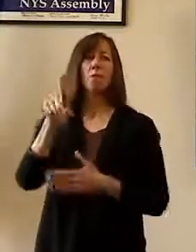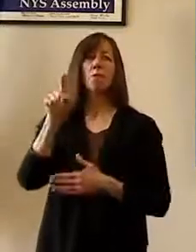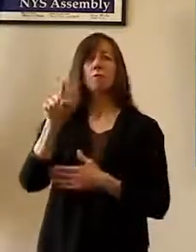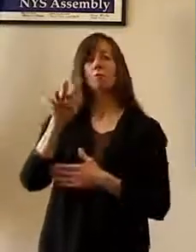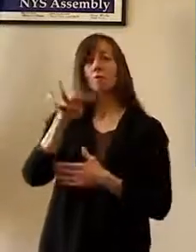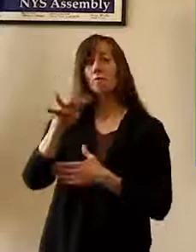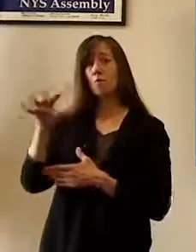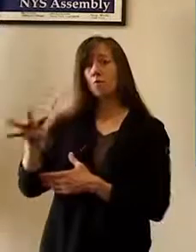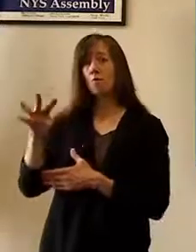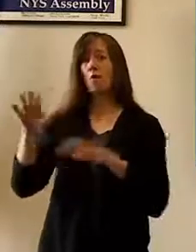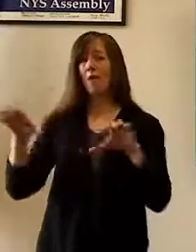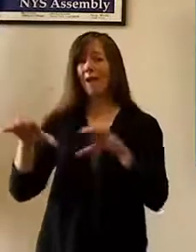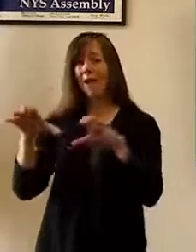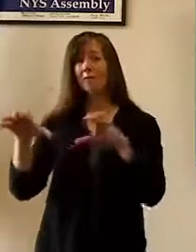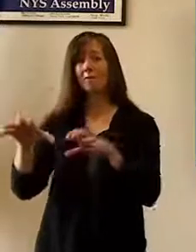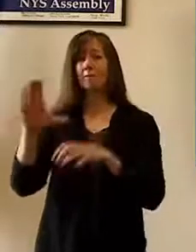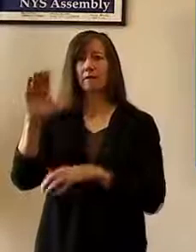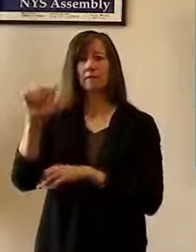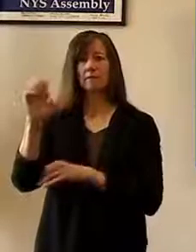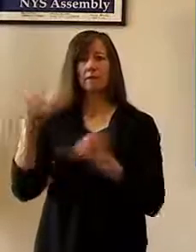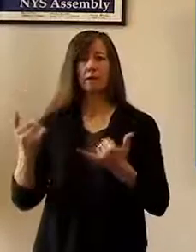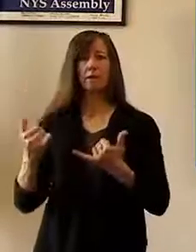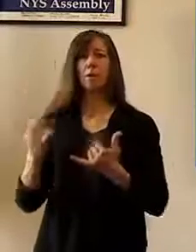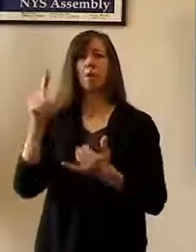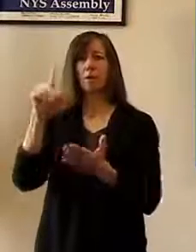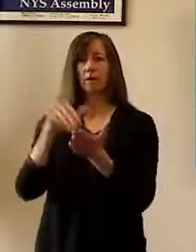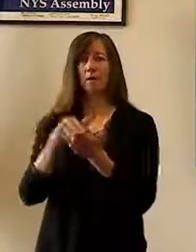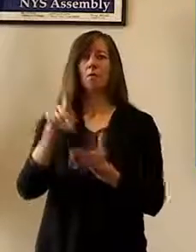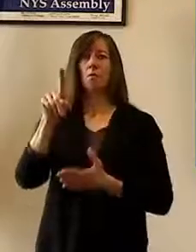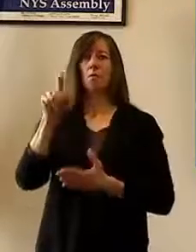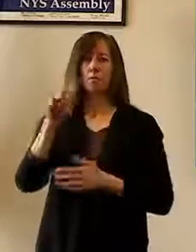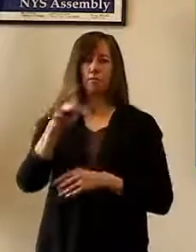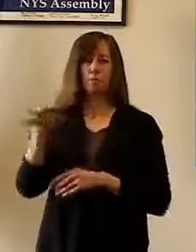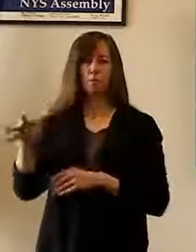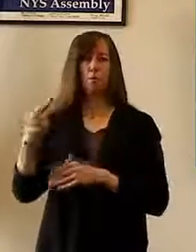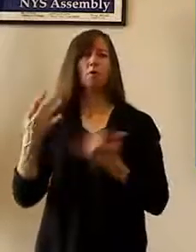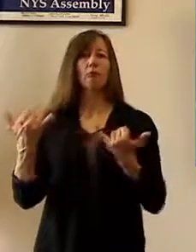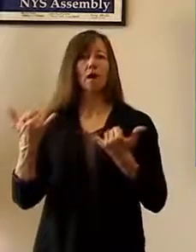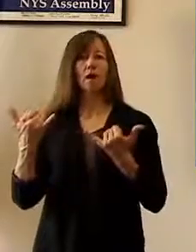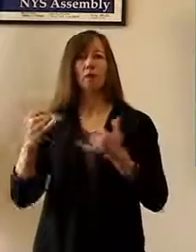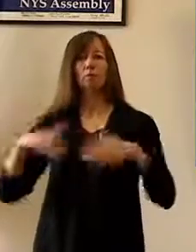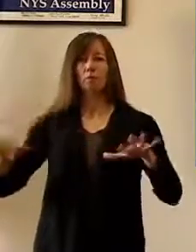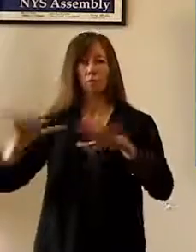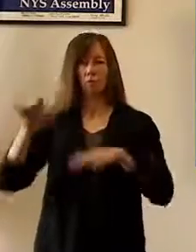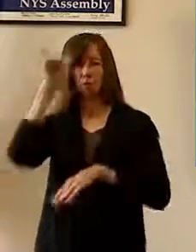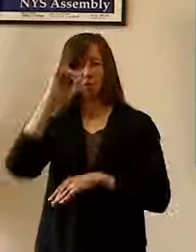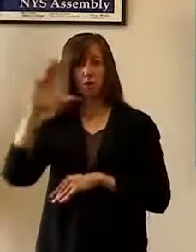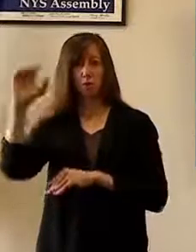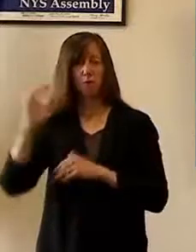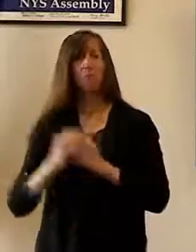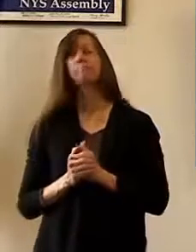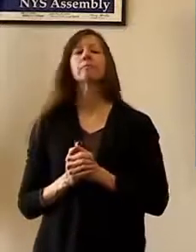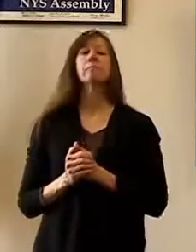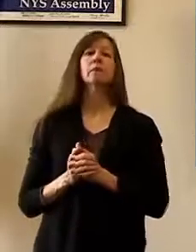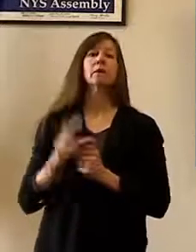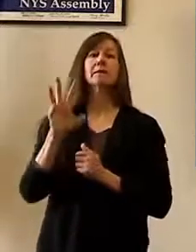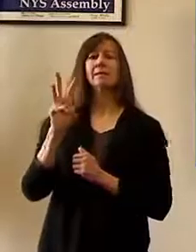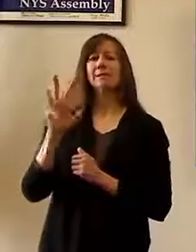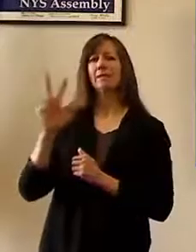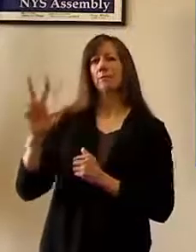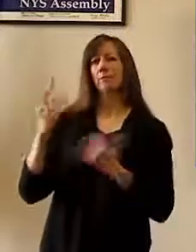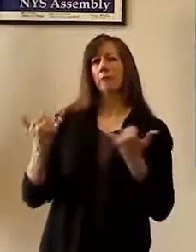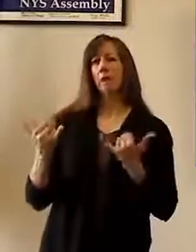1,144 active cases, 1,104 active cases of COVID-19 throughout the county, with 63